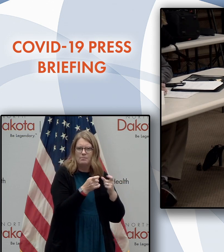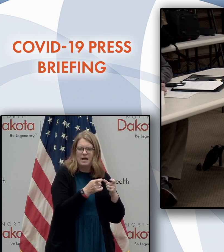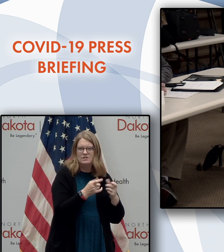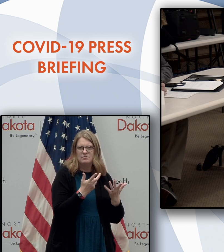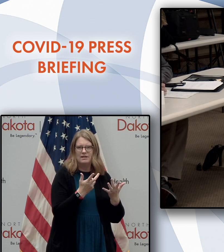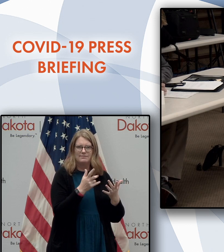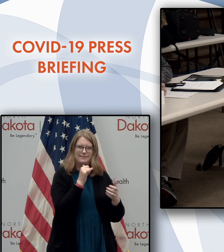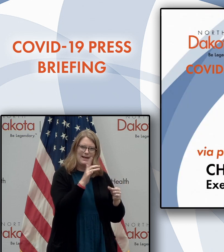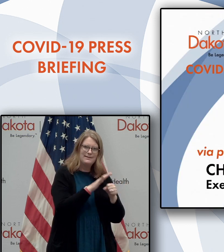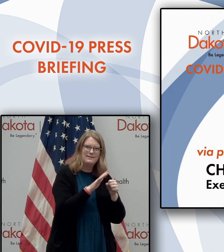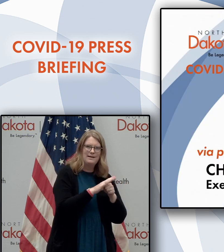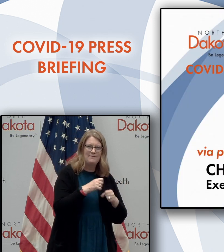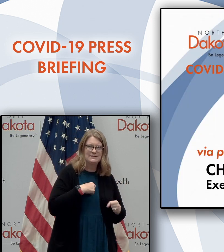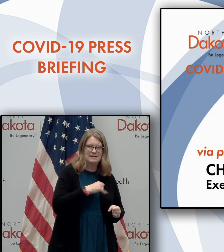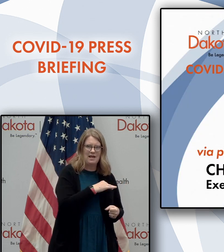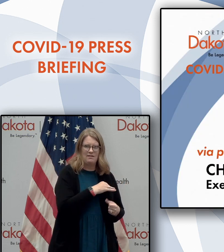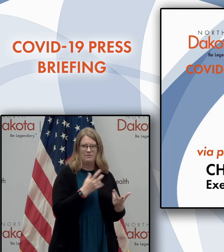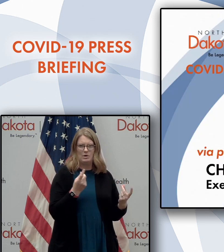staffing?